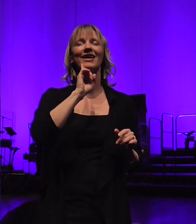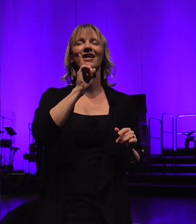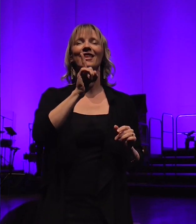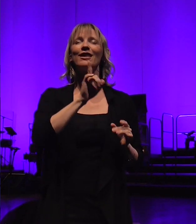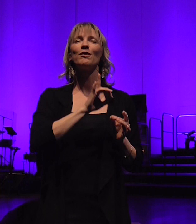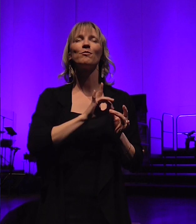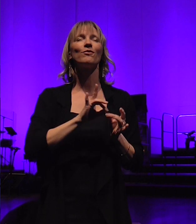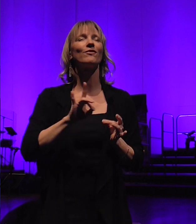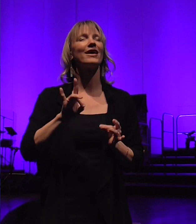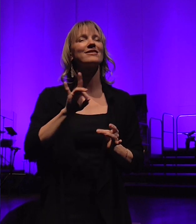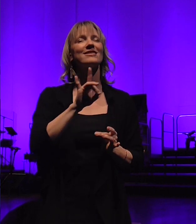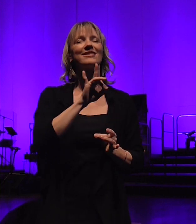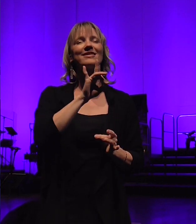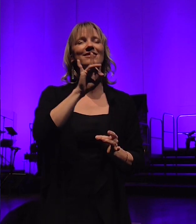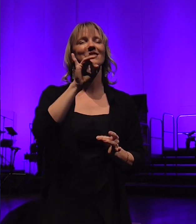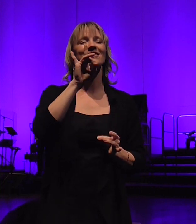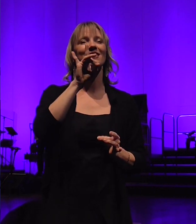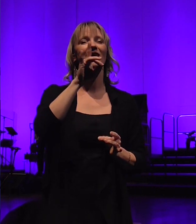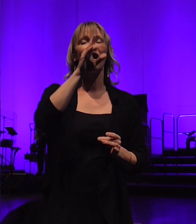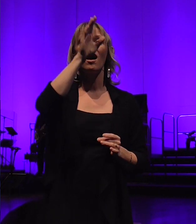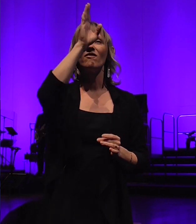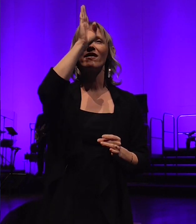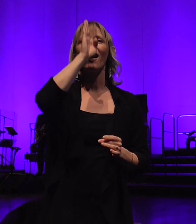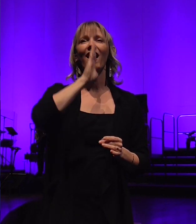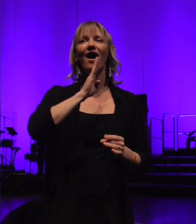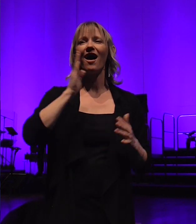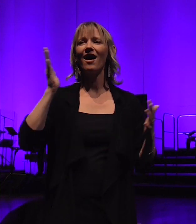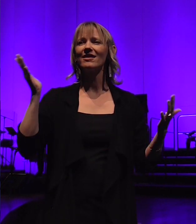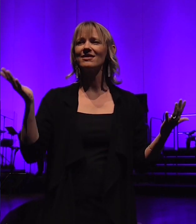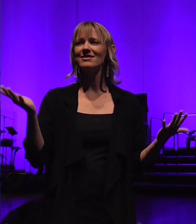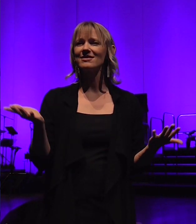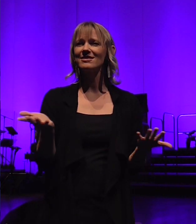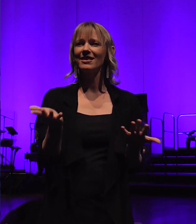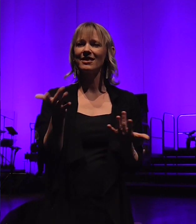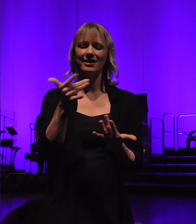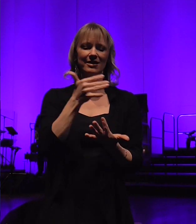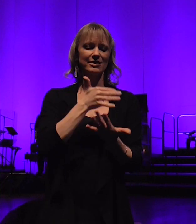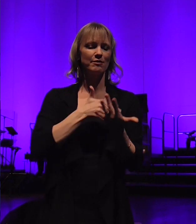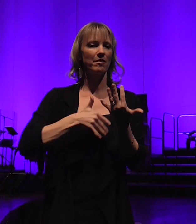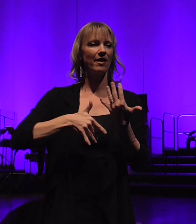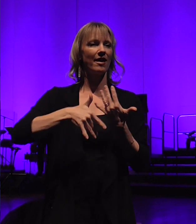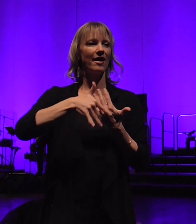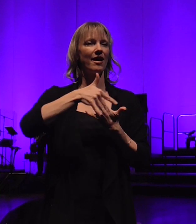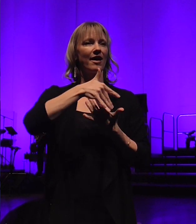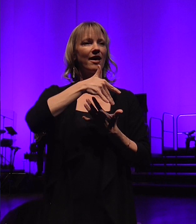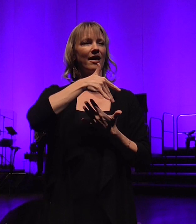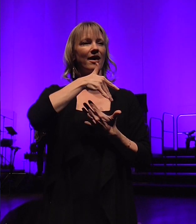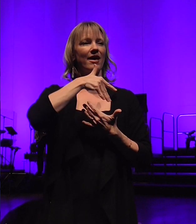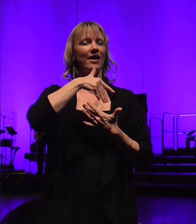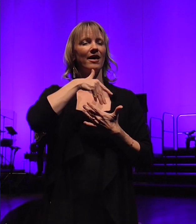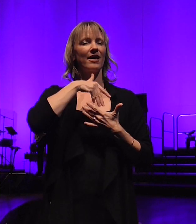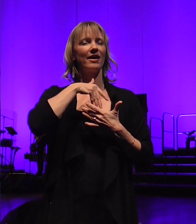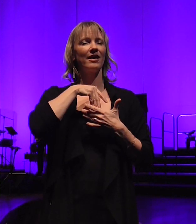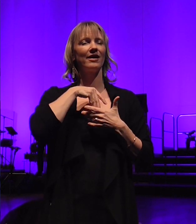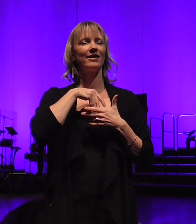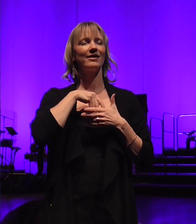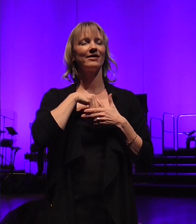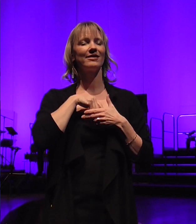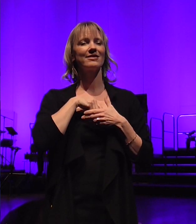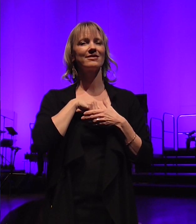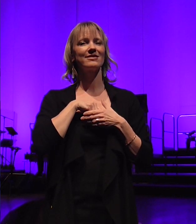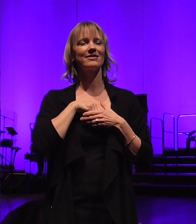Surely the presence of God is in this place.